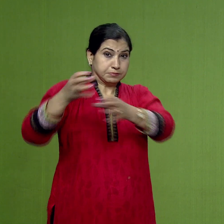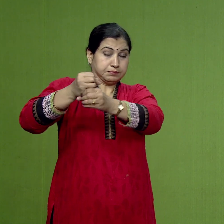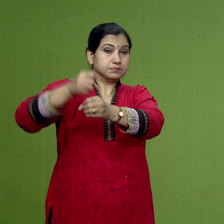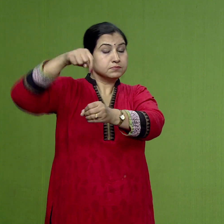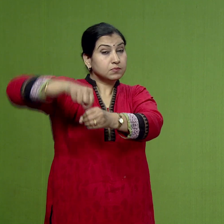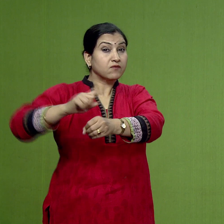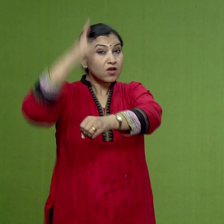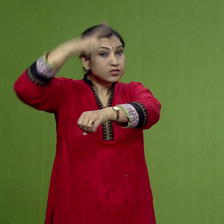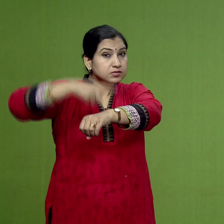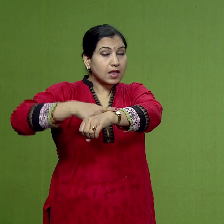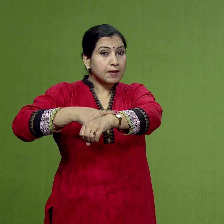out.